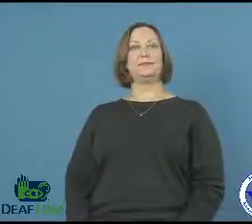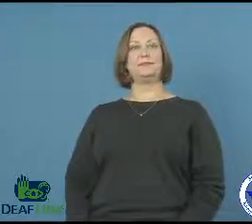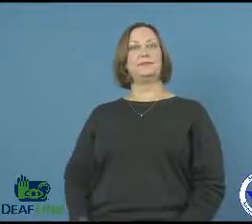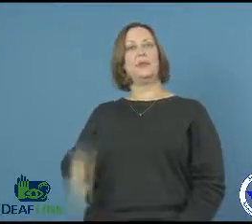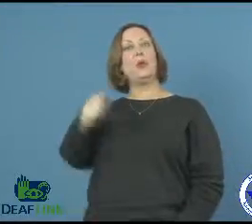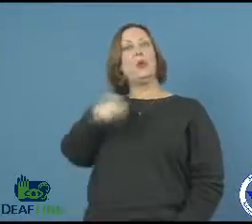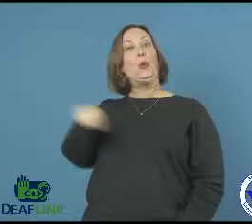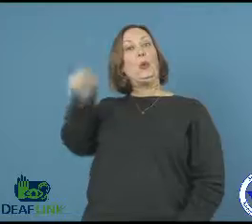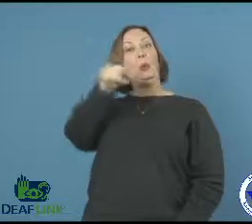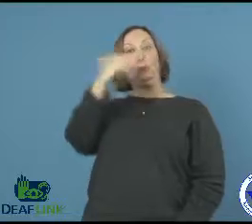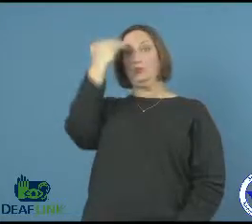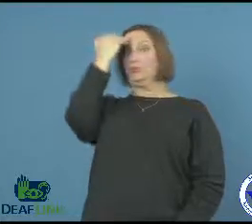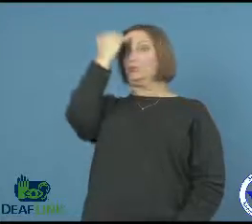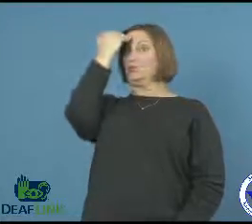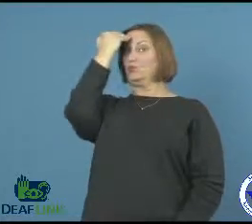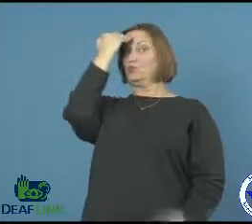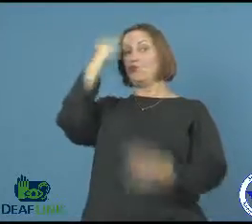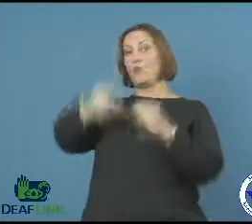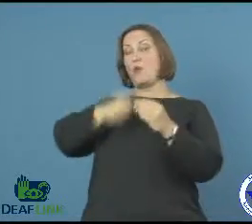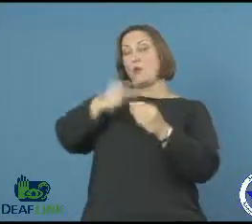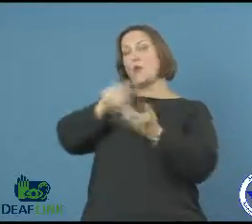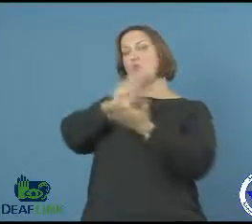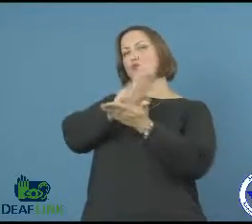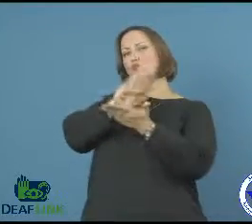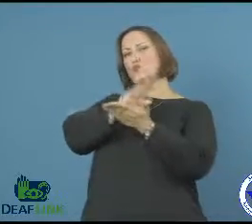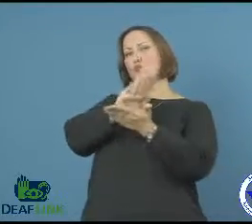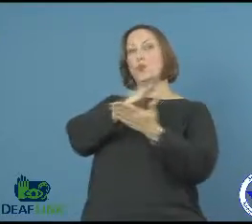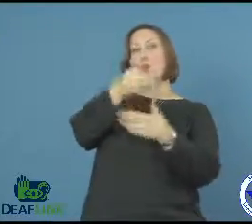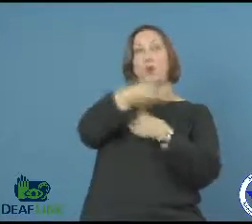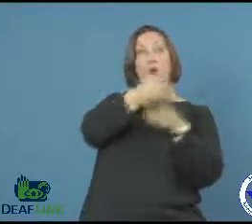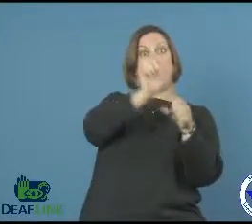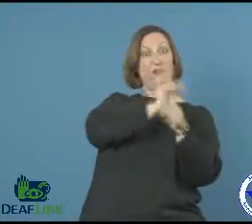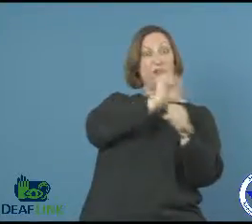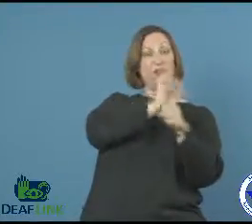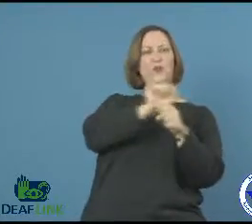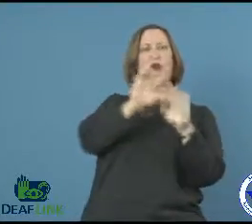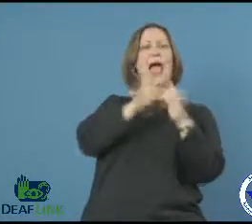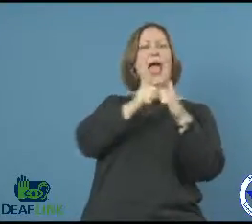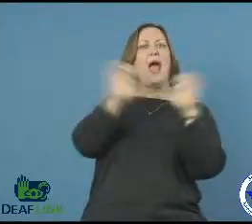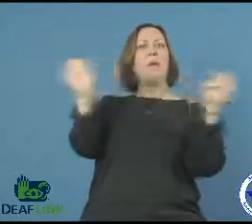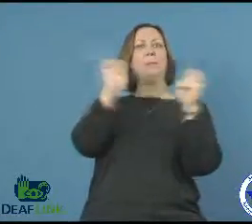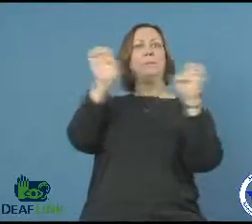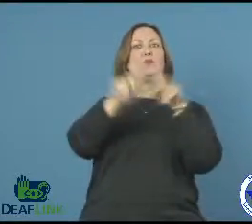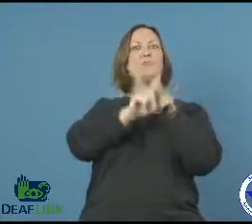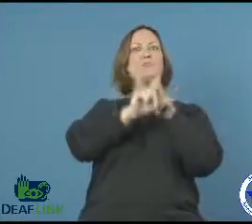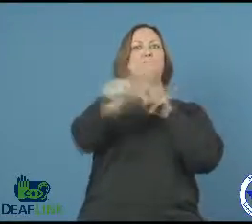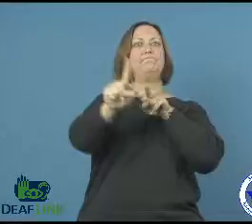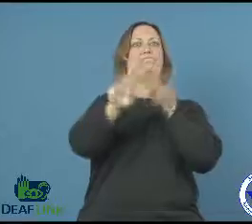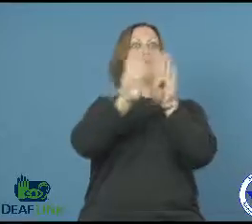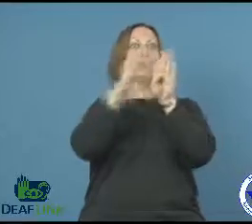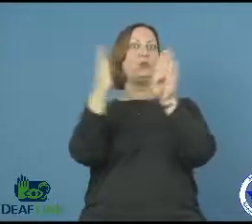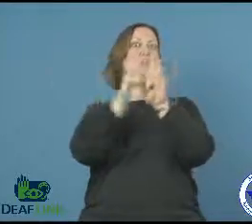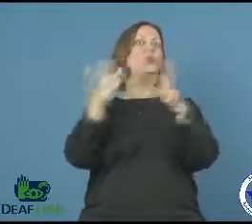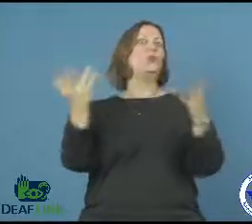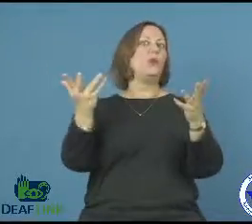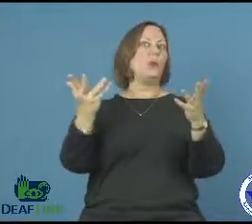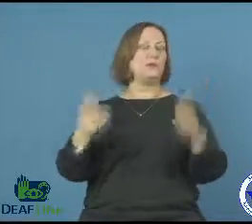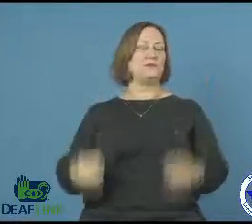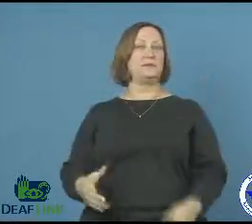kind. Learn about emergency exits in your school or office building, and be sure you